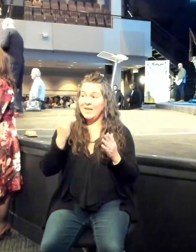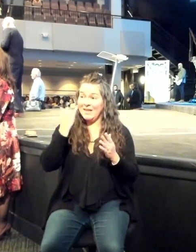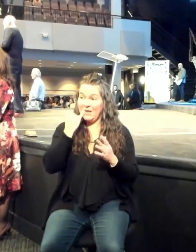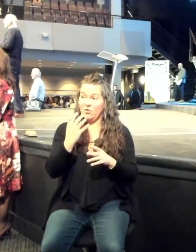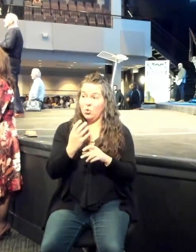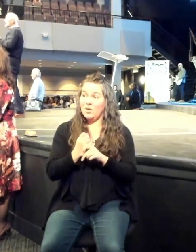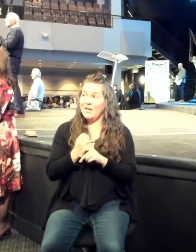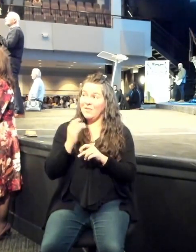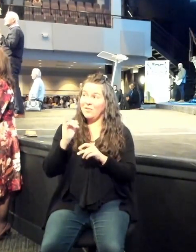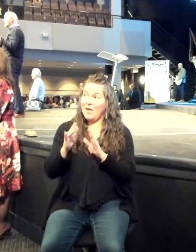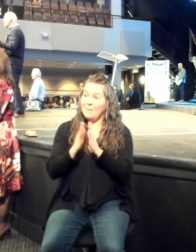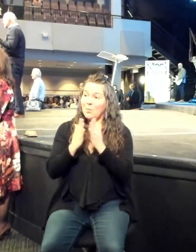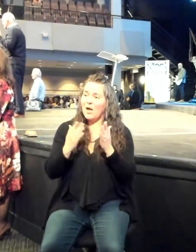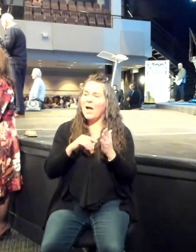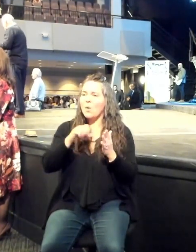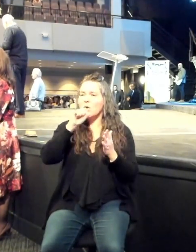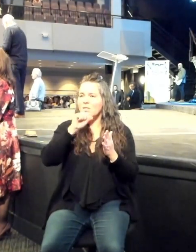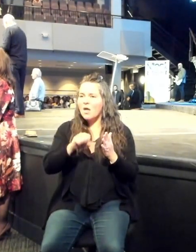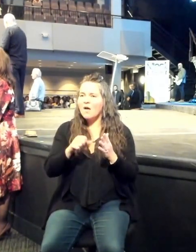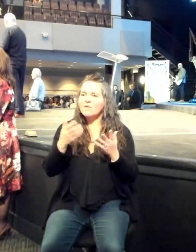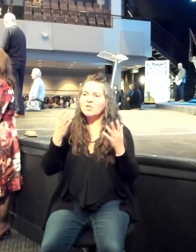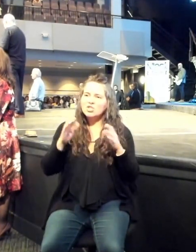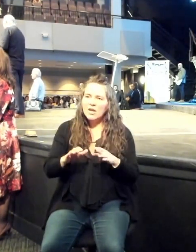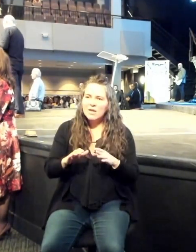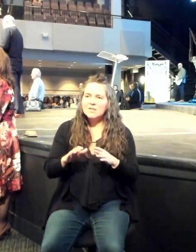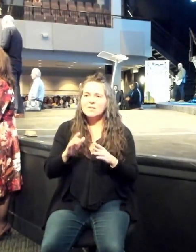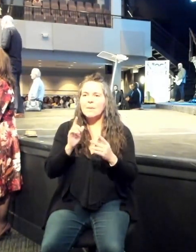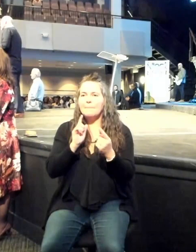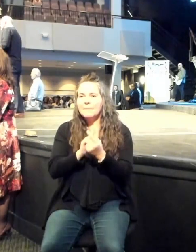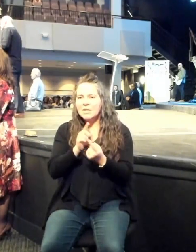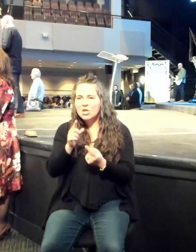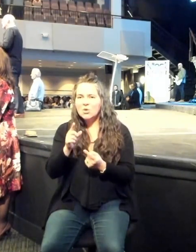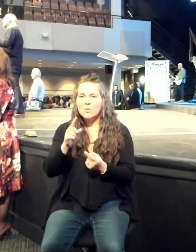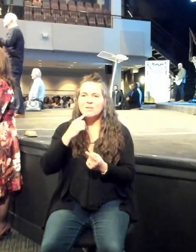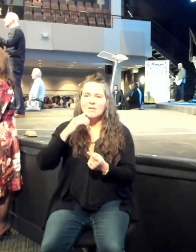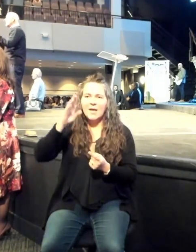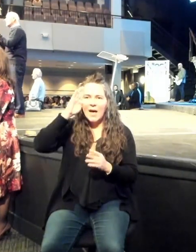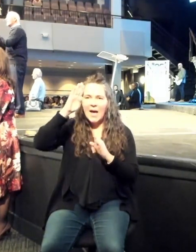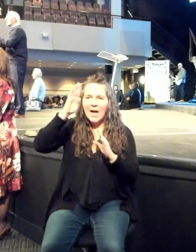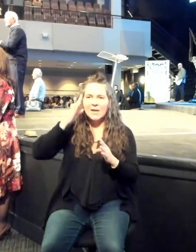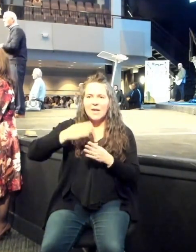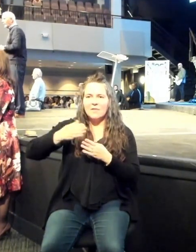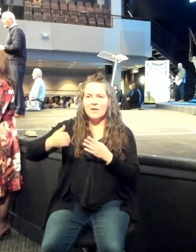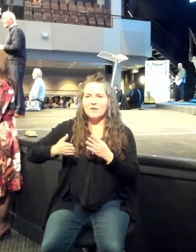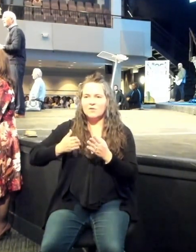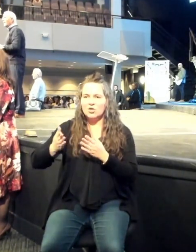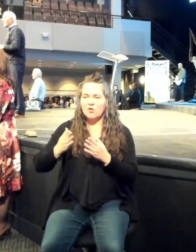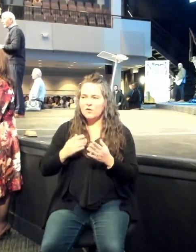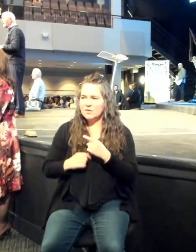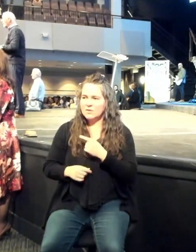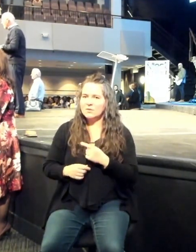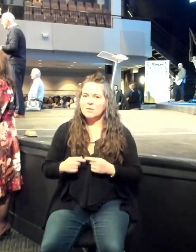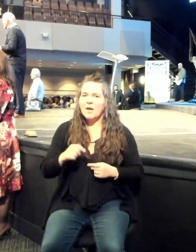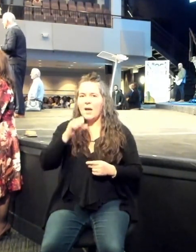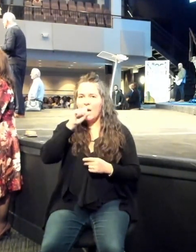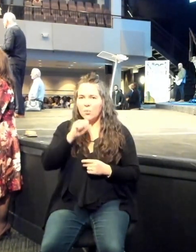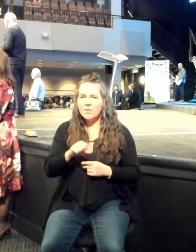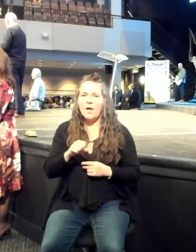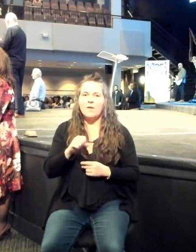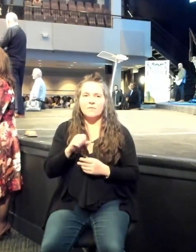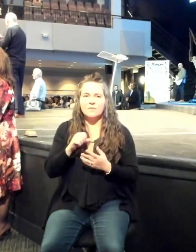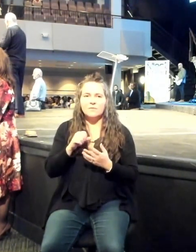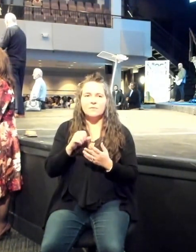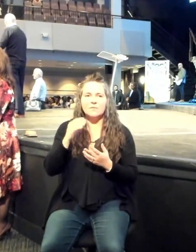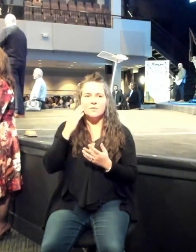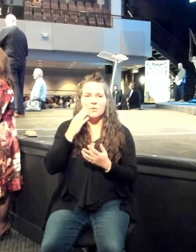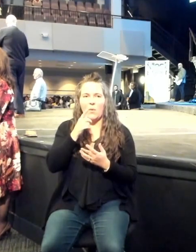book, I'd love the chance to meet you. I'd love to say hi to you at the end of the service. I'd love to know about the fact that you prayed with me that prayer today. And so at